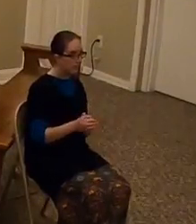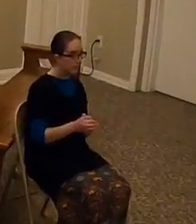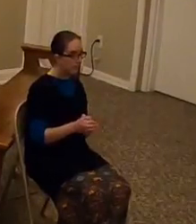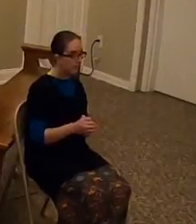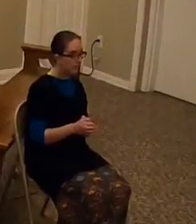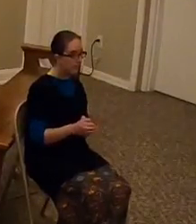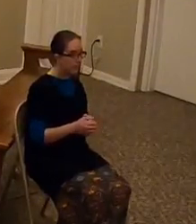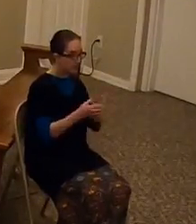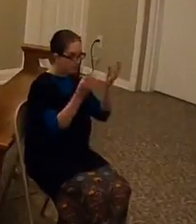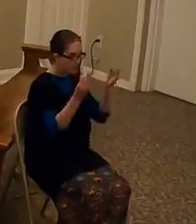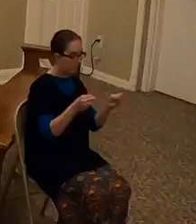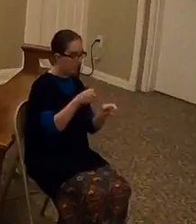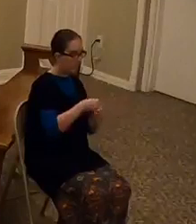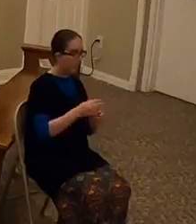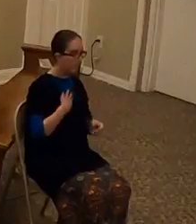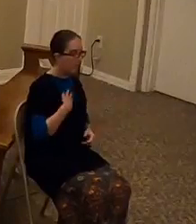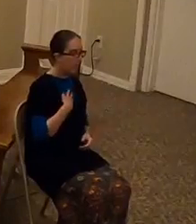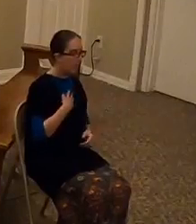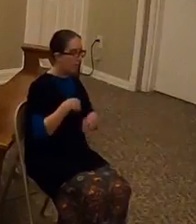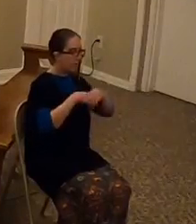my presence.